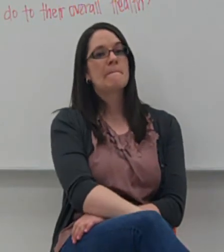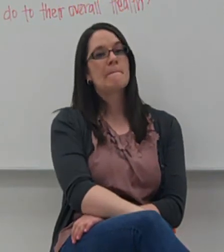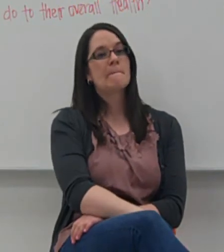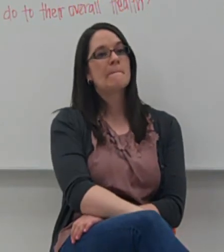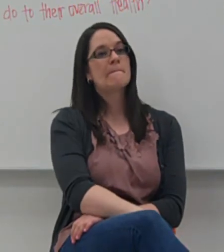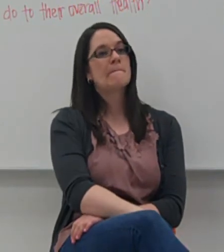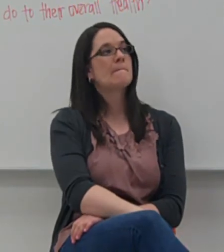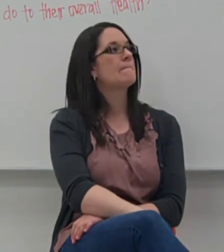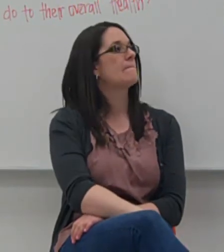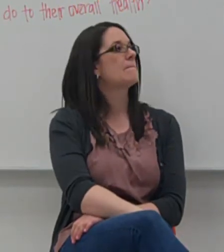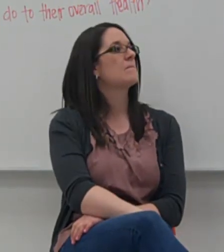Sorry.